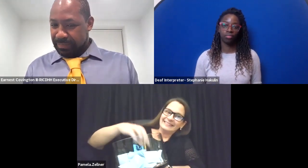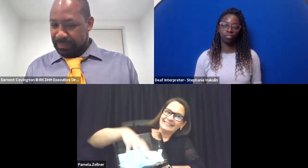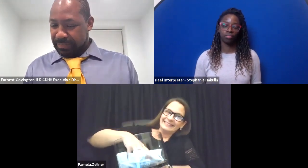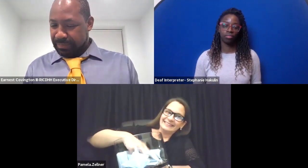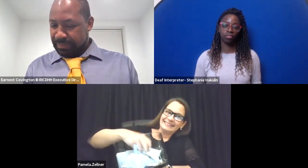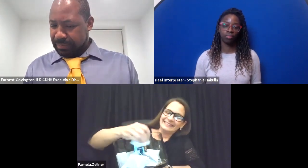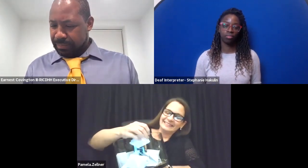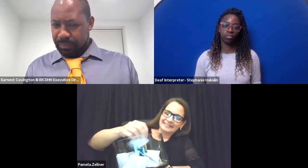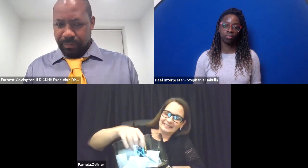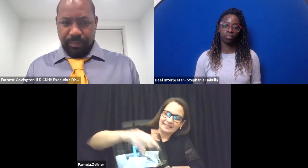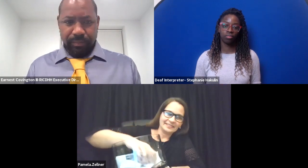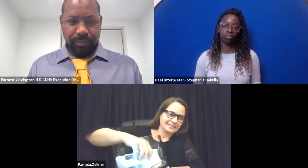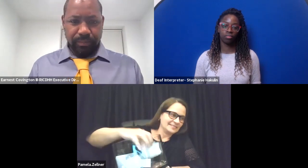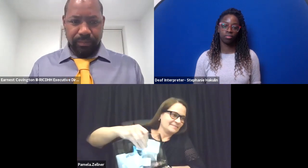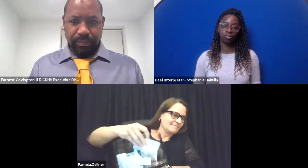here.